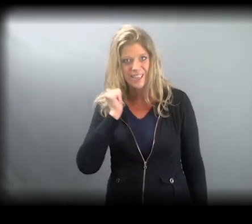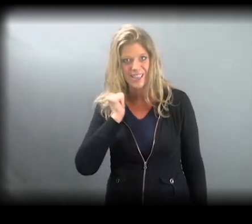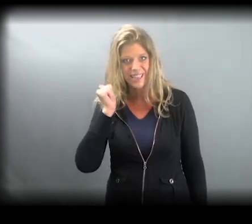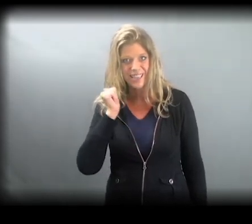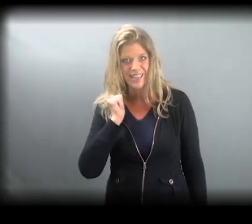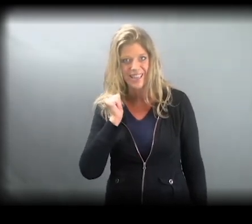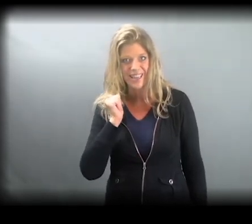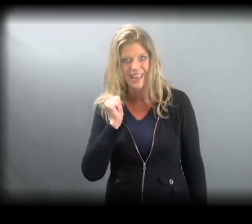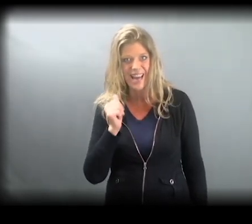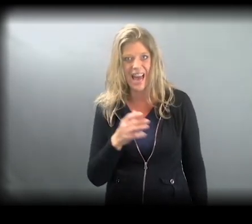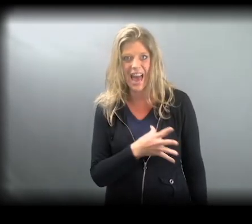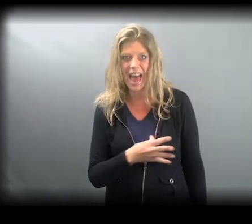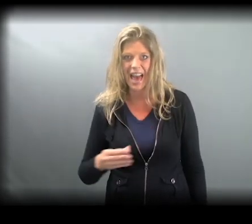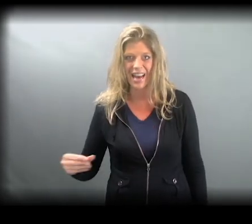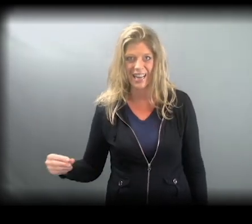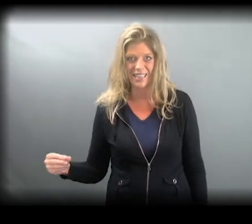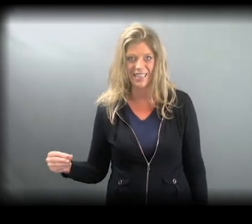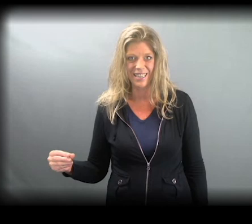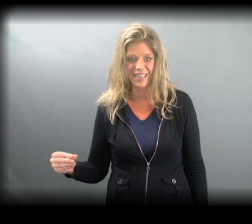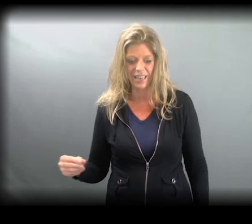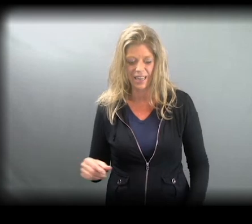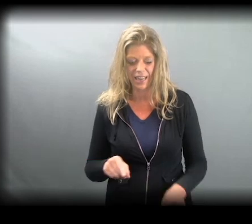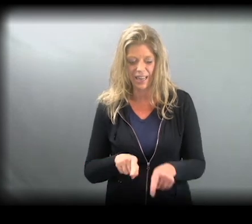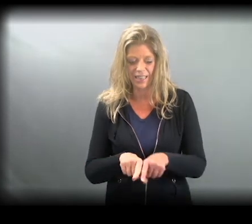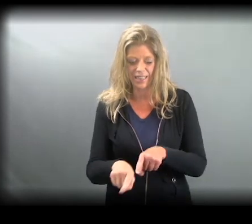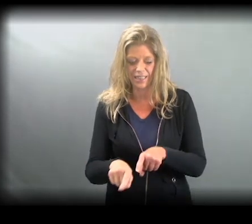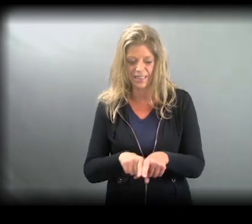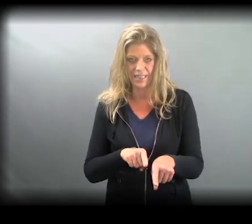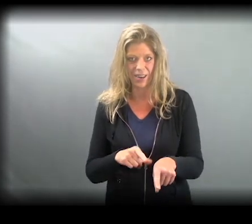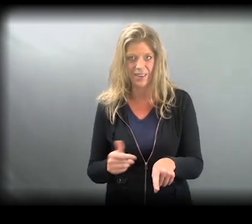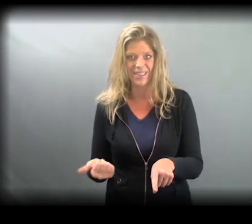toothbrush and socks.